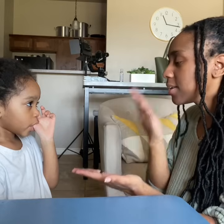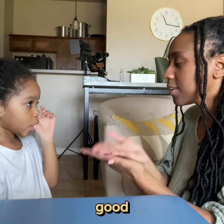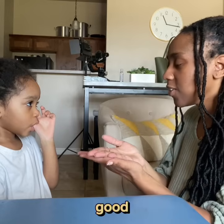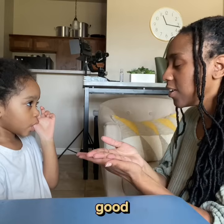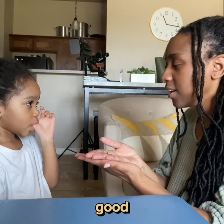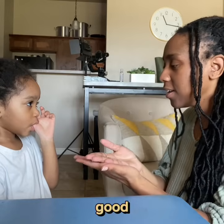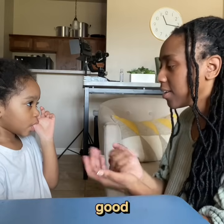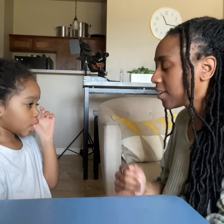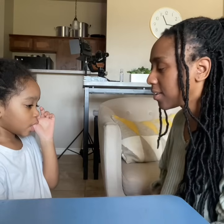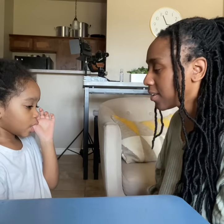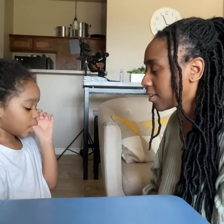Good.